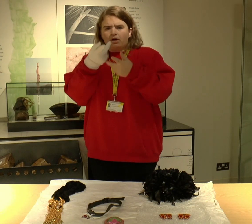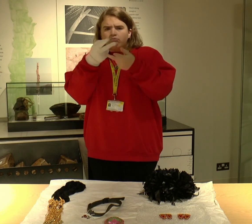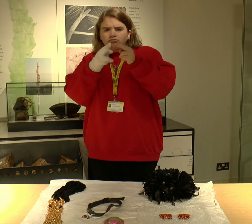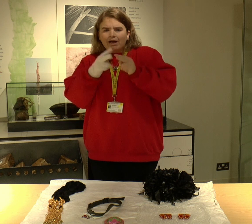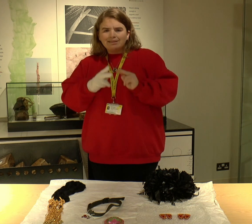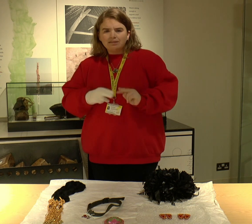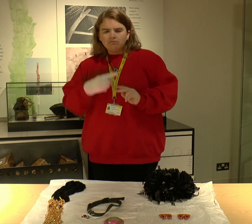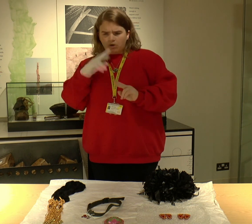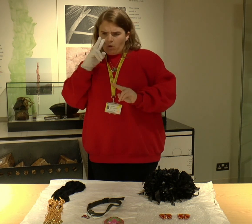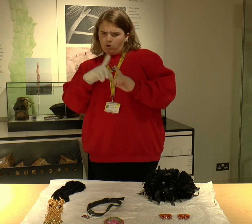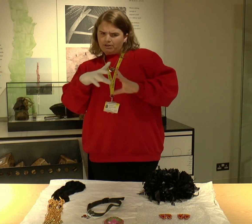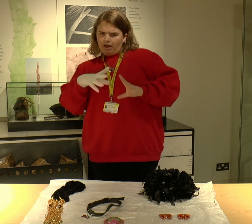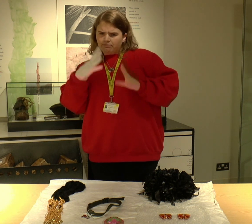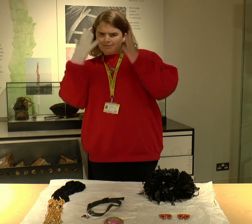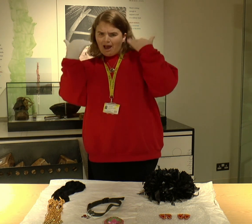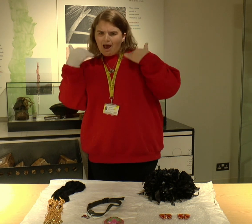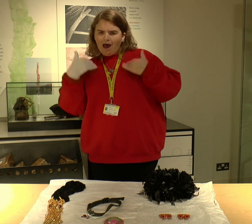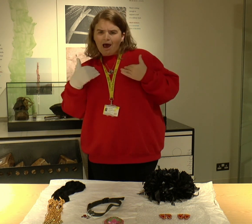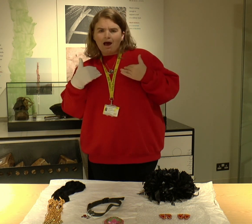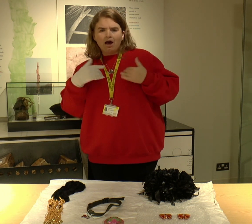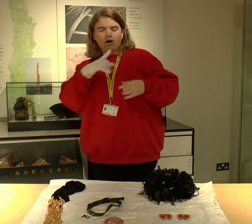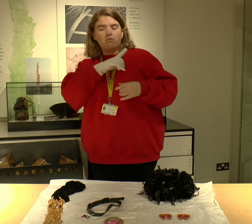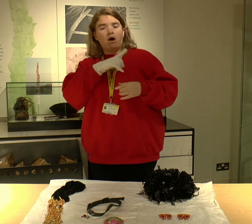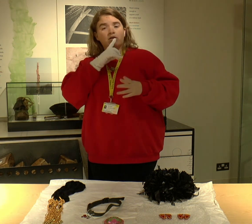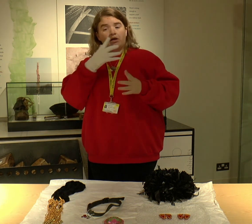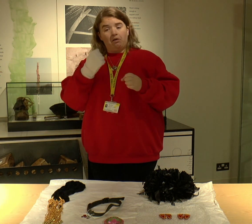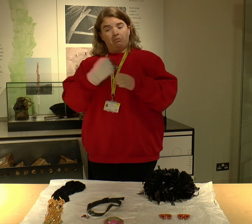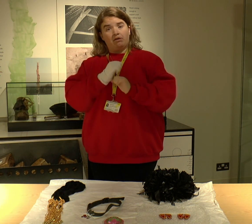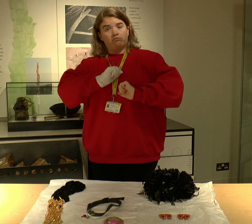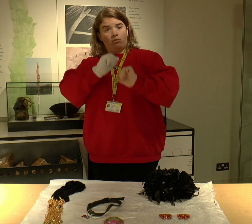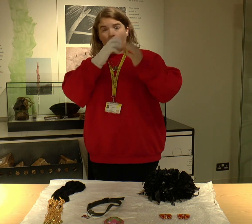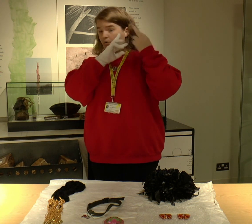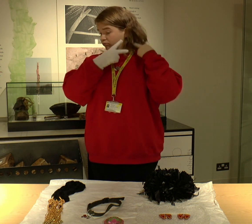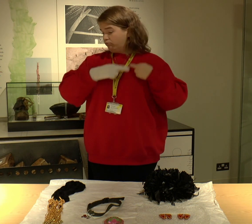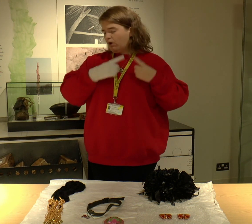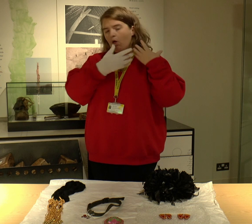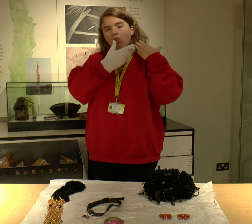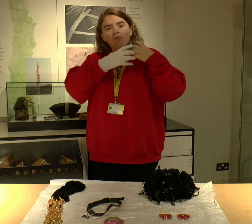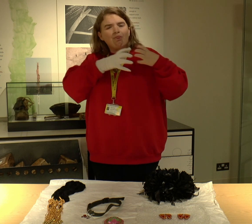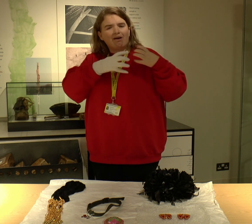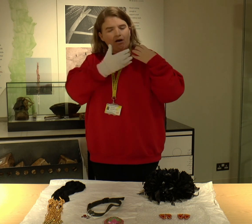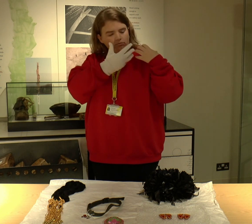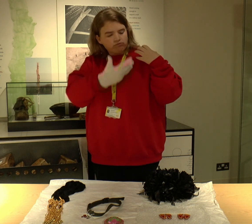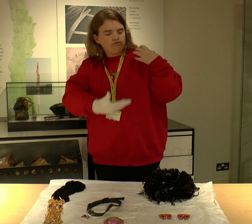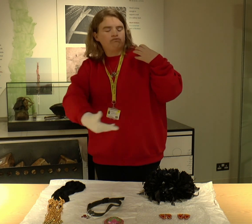It's plaited into a lady's hair and it looks like real hair because it can make your hair look a lot thicker and